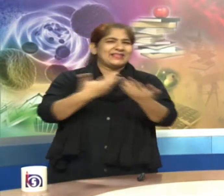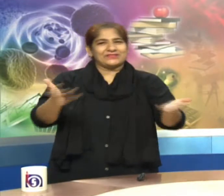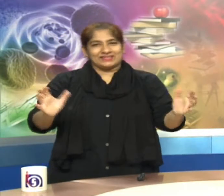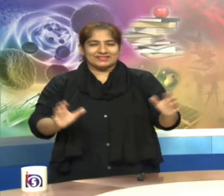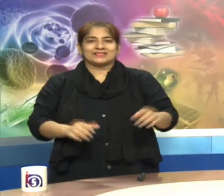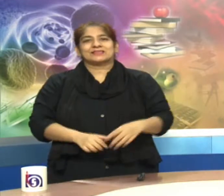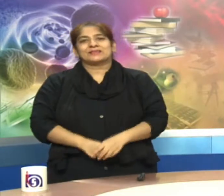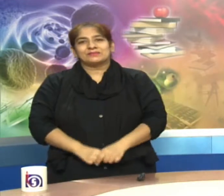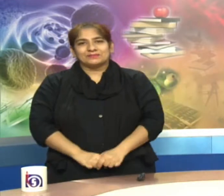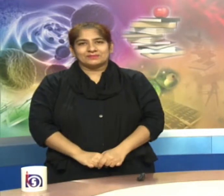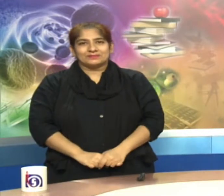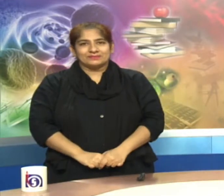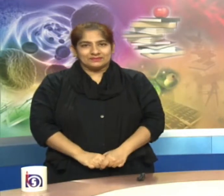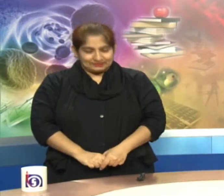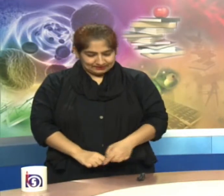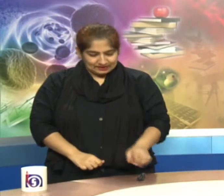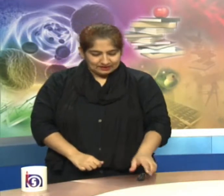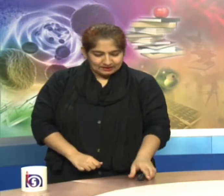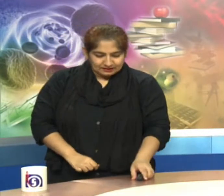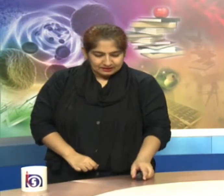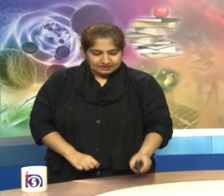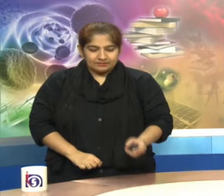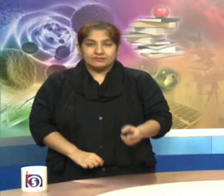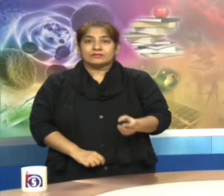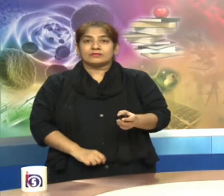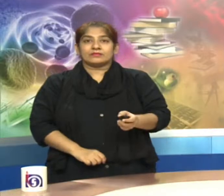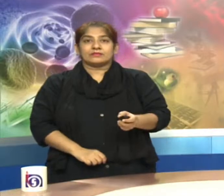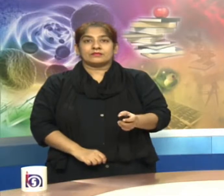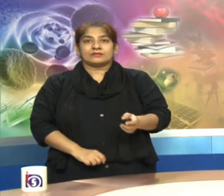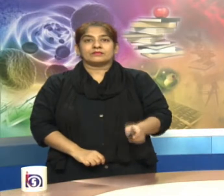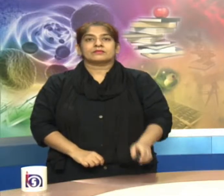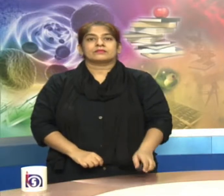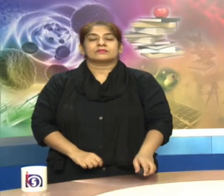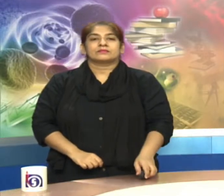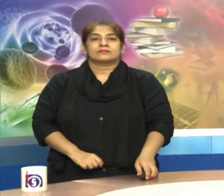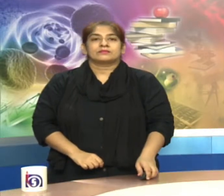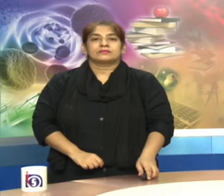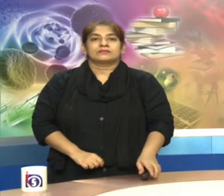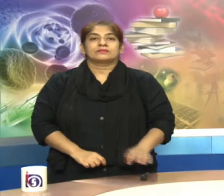kind of used. And the sixth point is free offer.